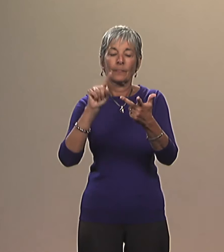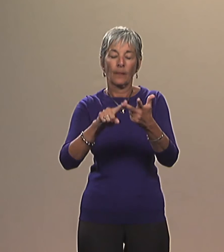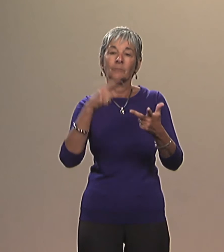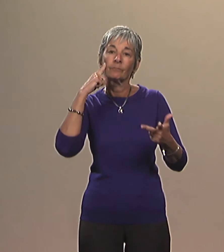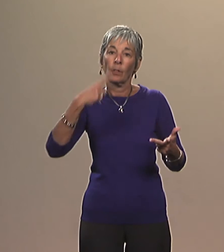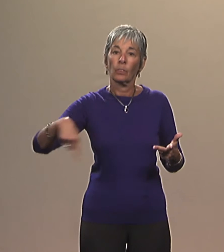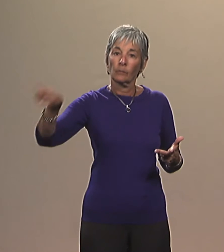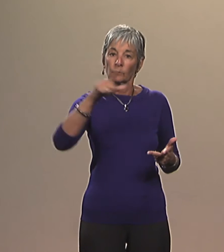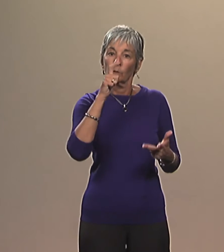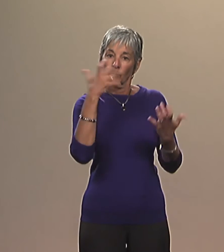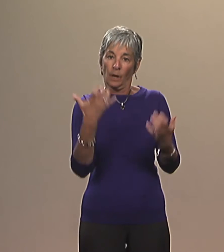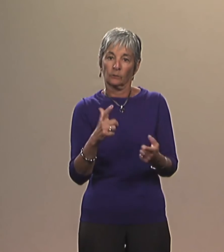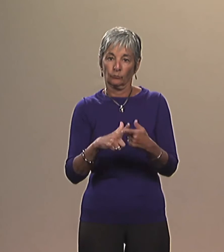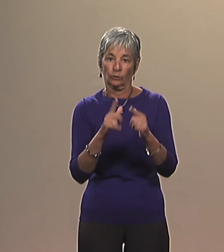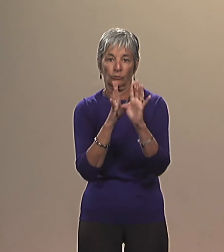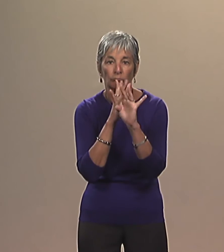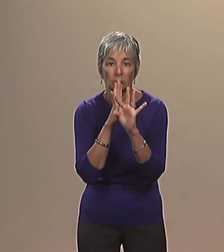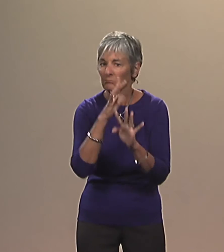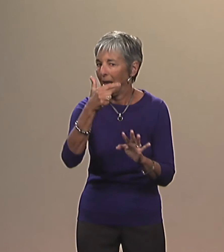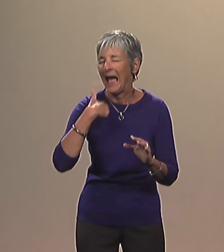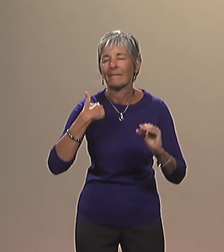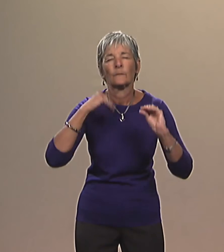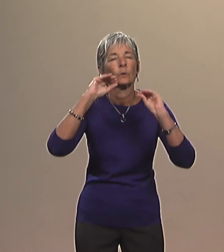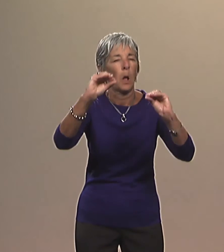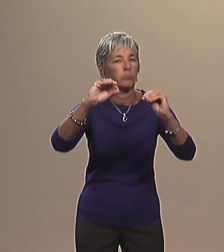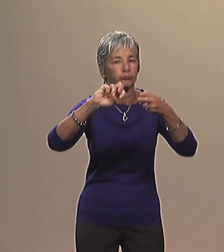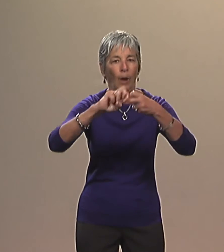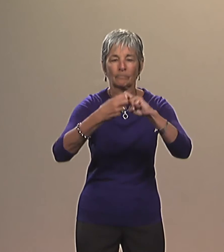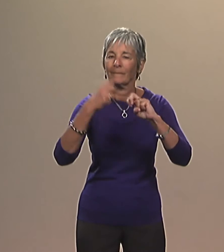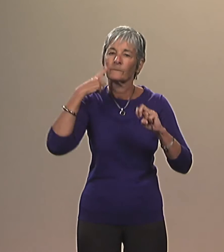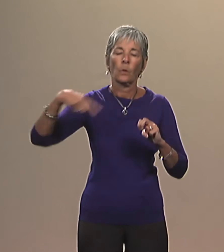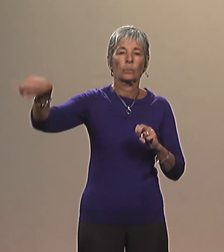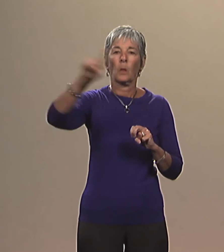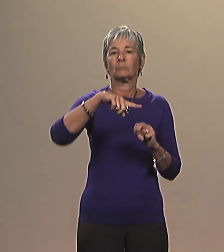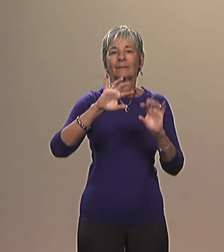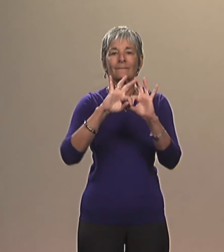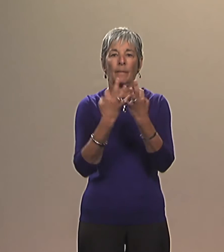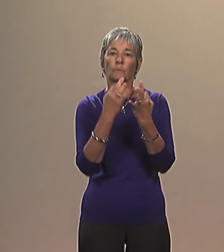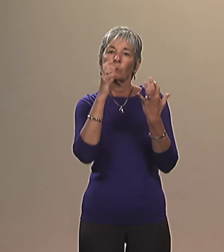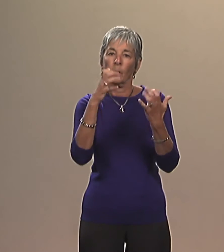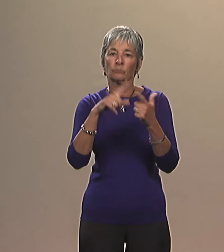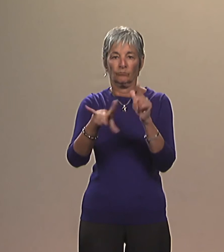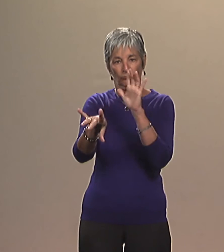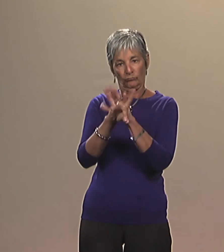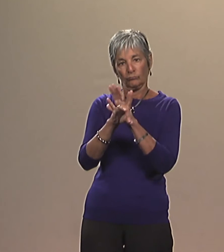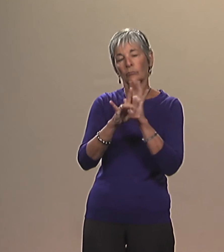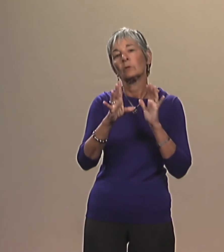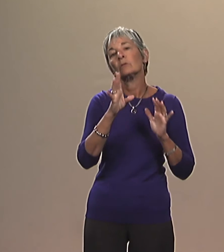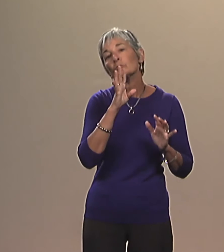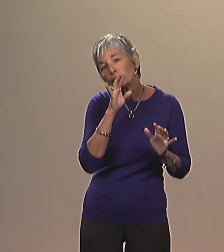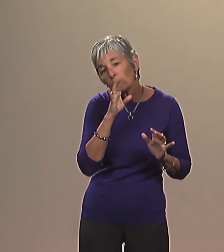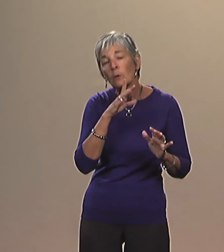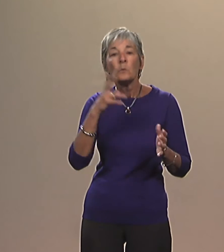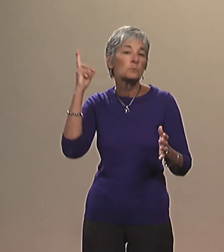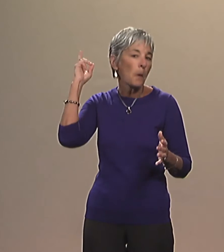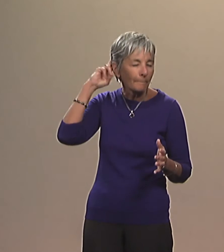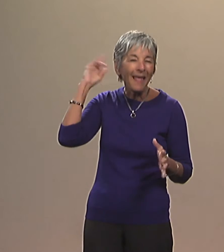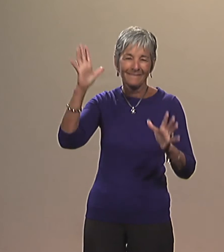And for those of you who wish to use spoken language, I have no problem with those families who opt for spoken English and the use of a cochlear implant. That is fine.